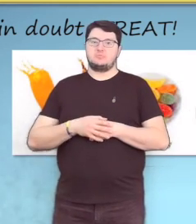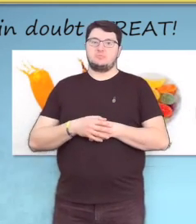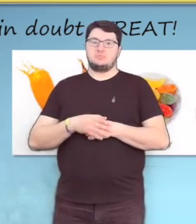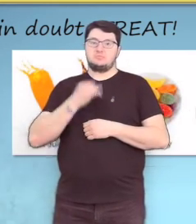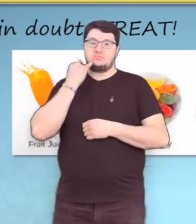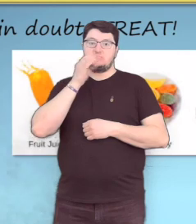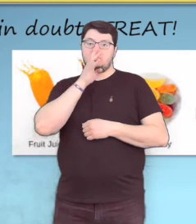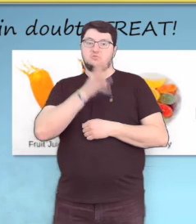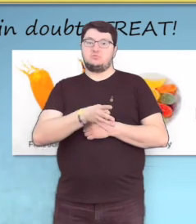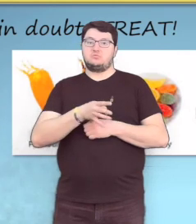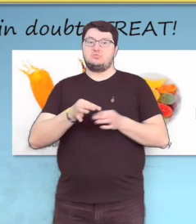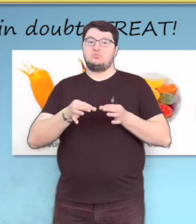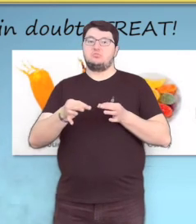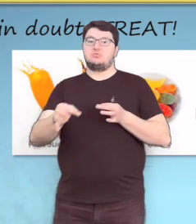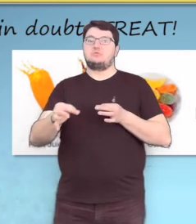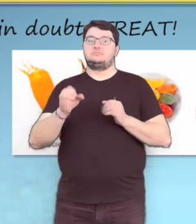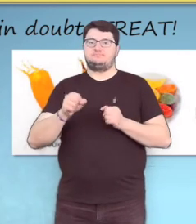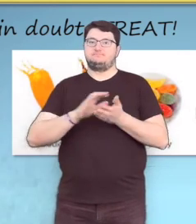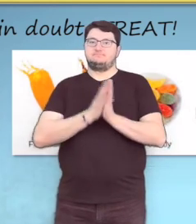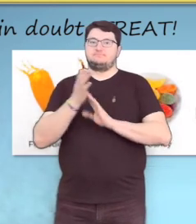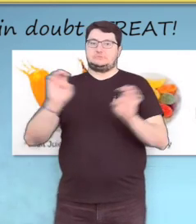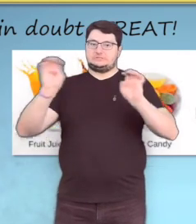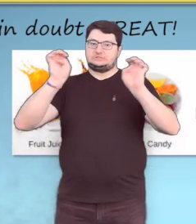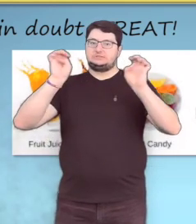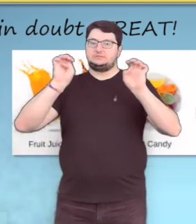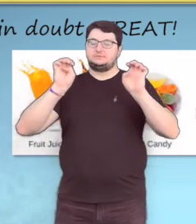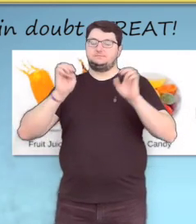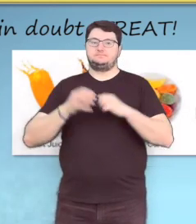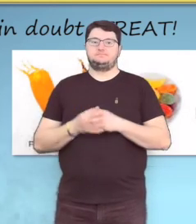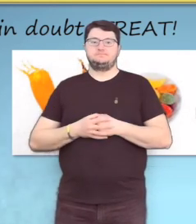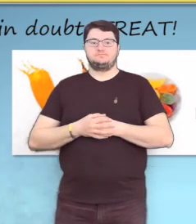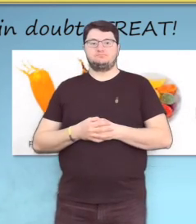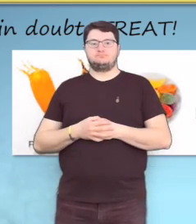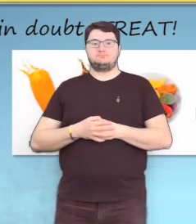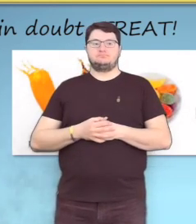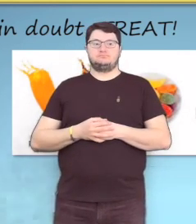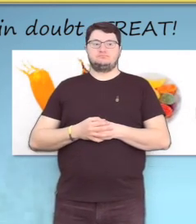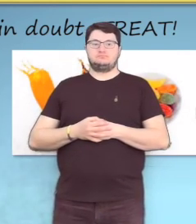not treating hypoglycemia can result in an emergency situation.